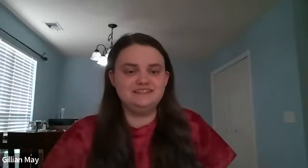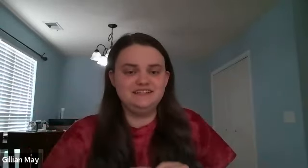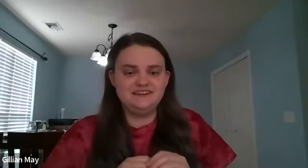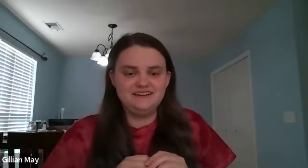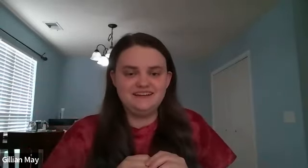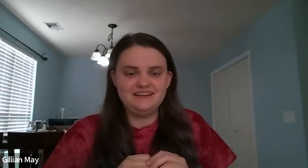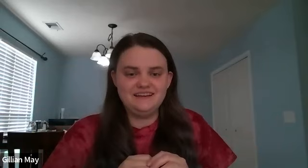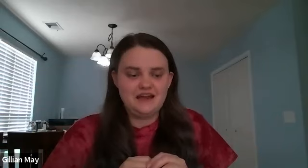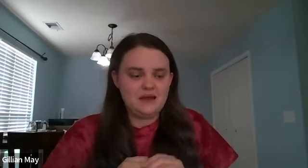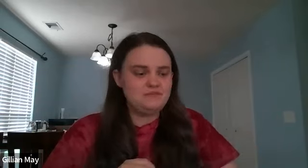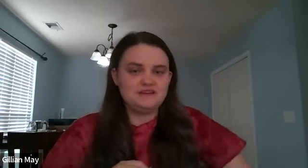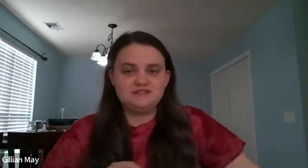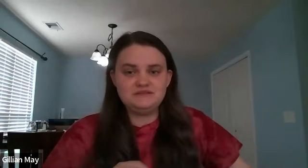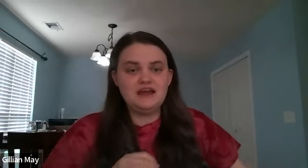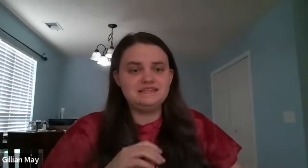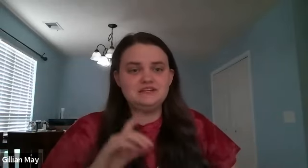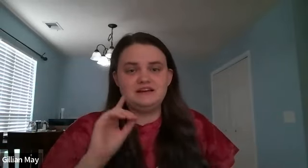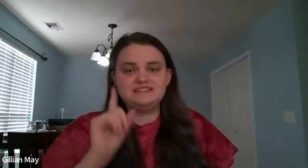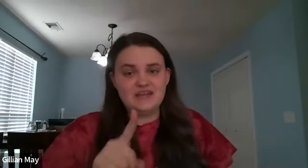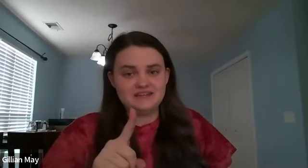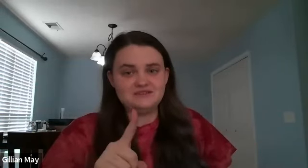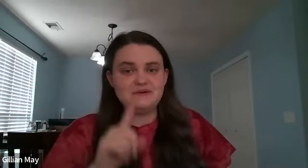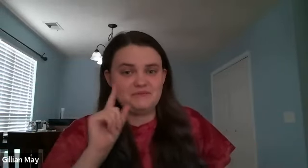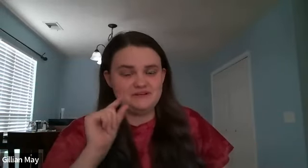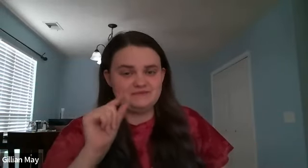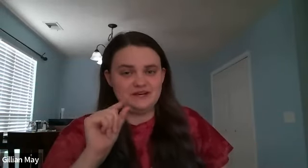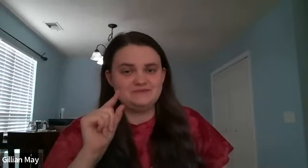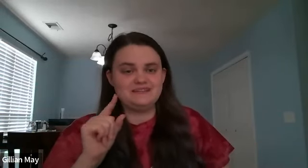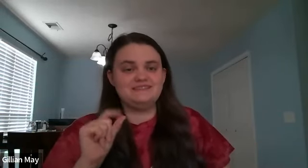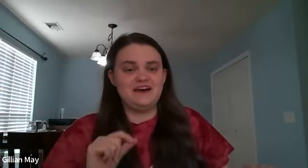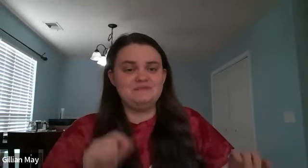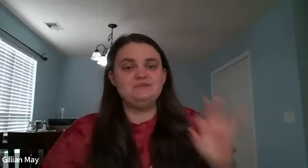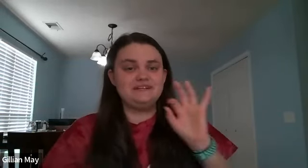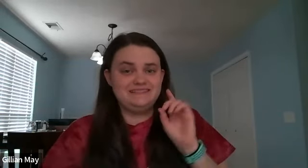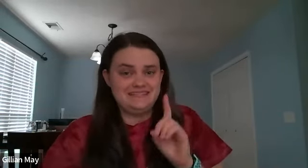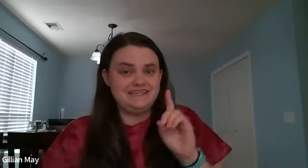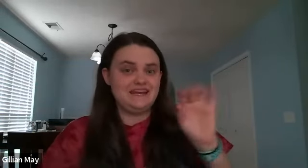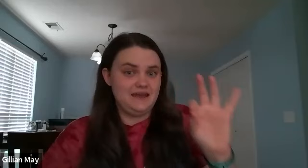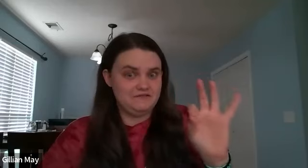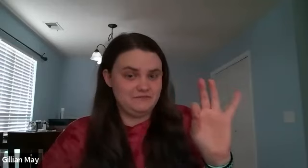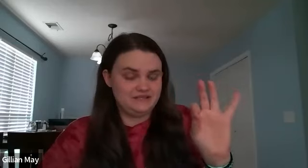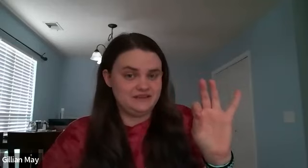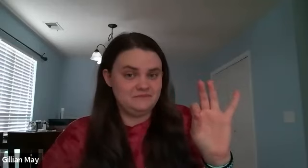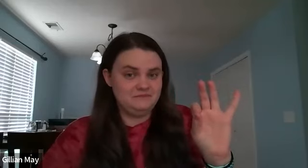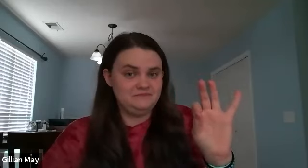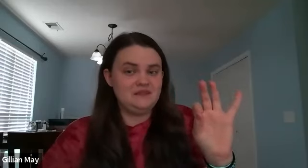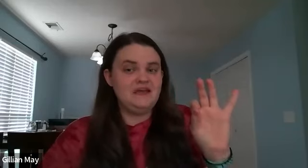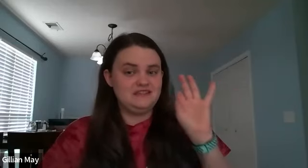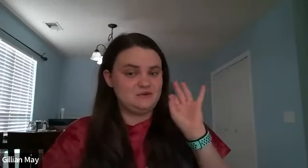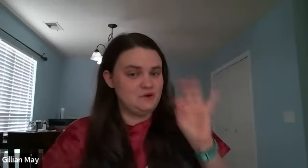Good, good. I'm impressed. Not saying you guys can't do it, but I'm always impressed because a lot of people get D and F mixed up. And so most of